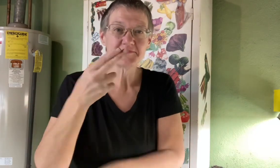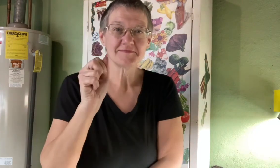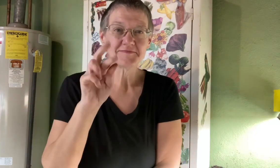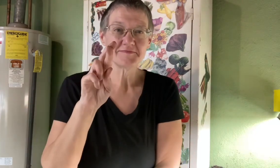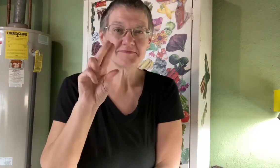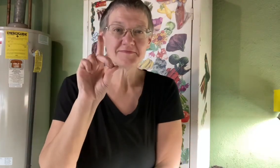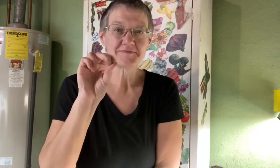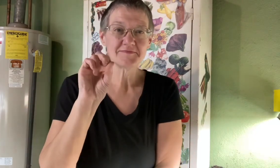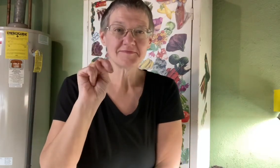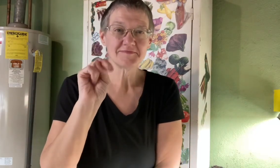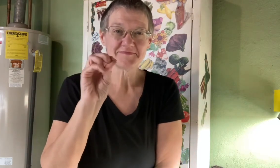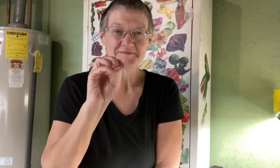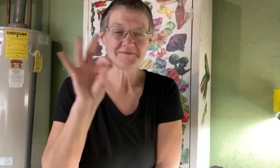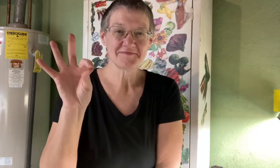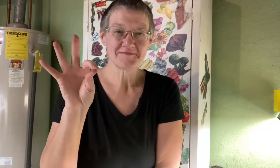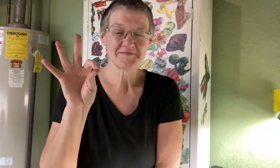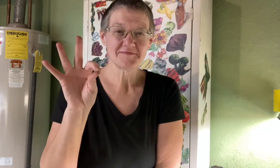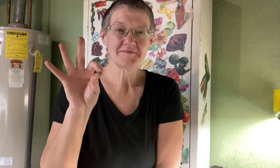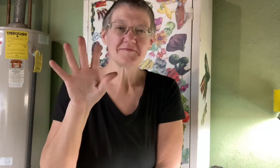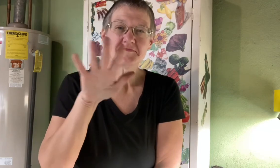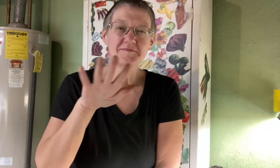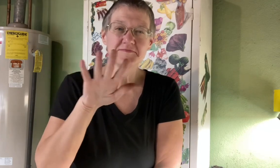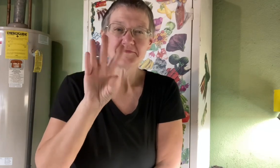It's called hardening them off.